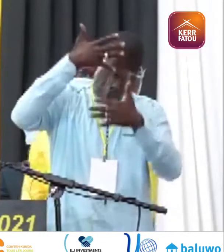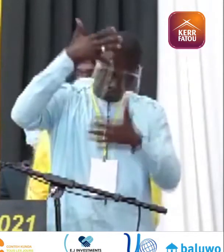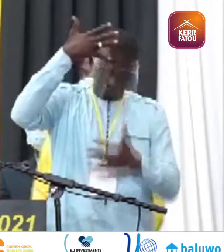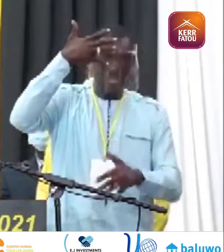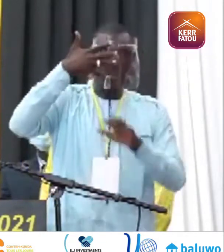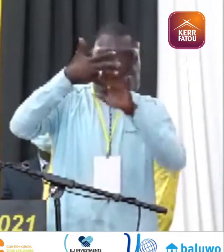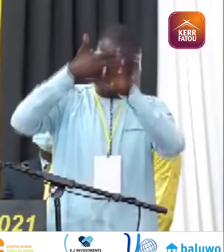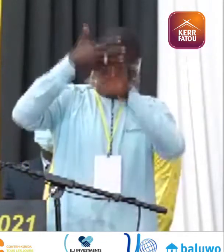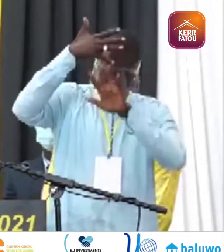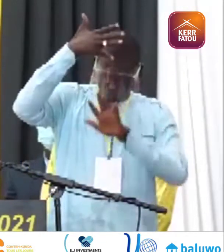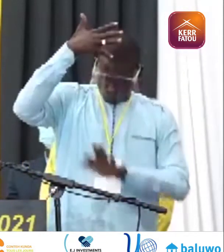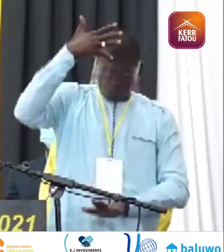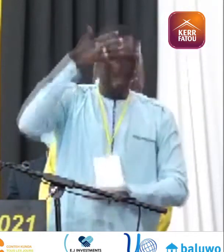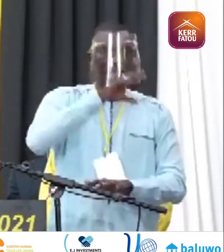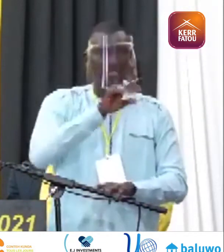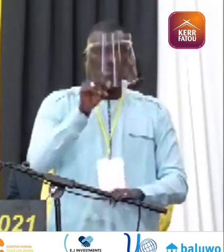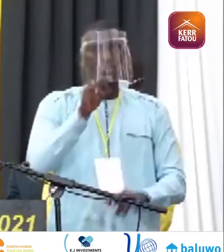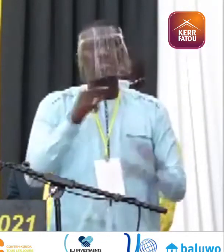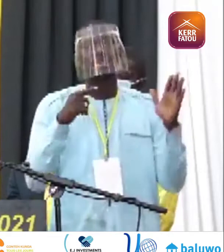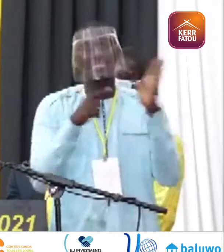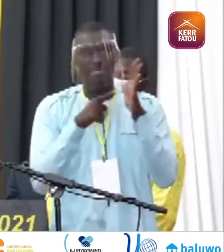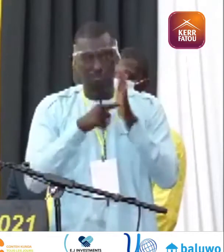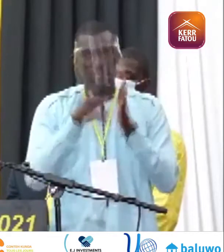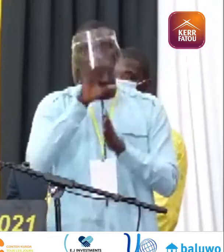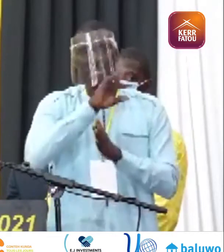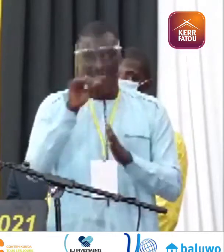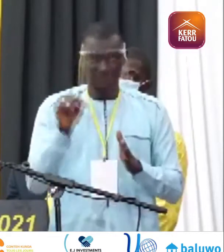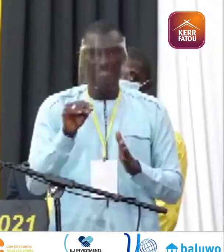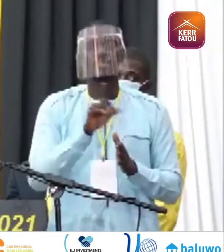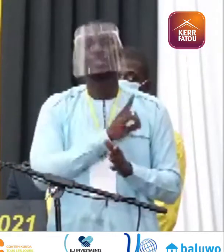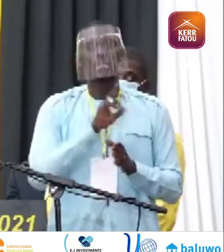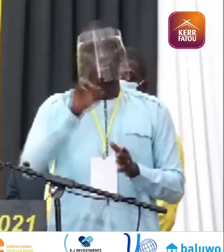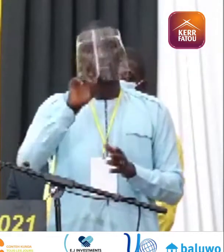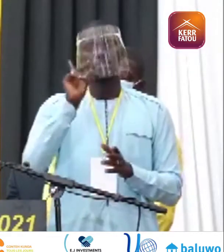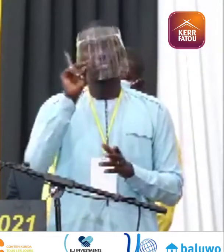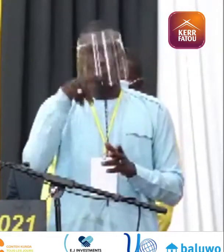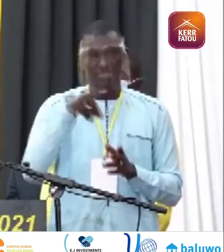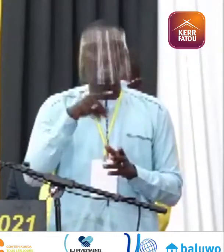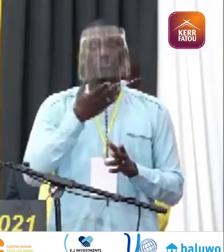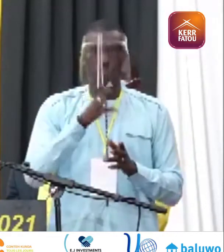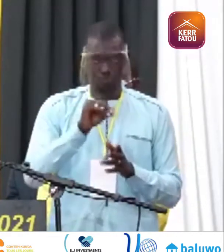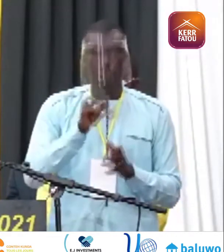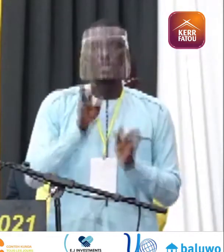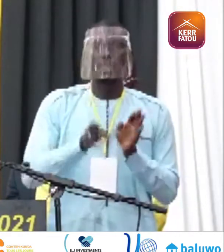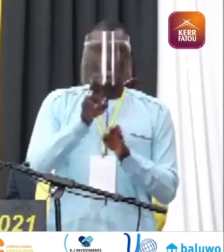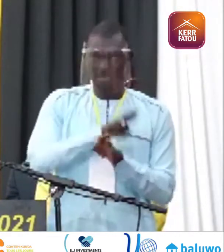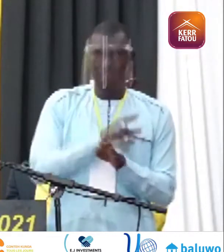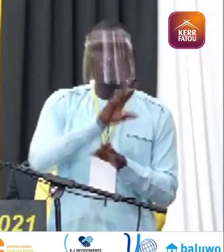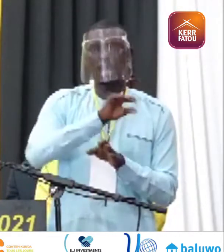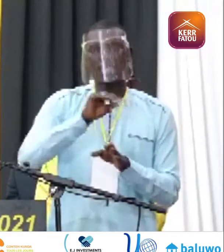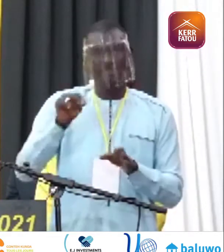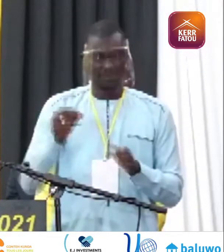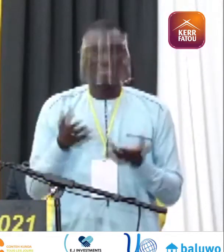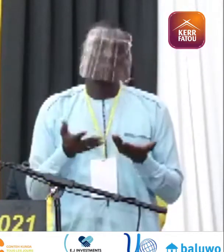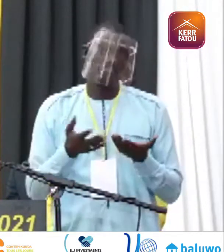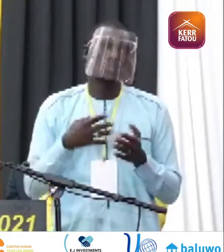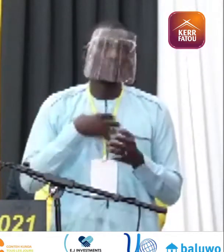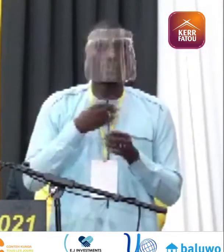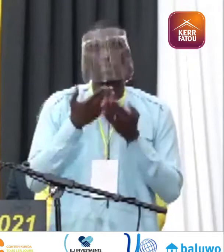then these are the key events that thought we should bring it to the attention